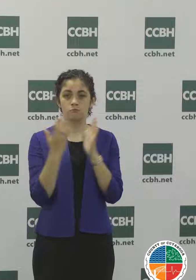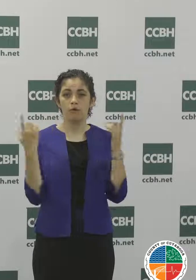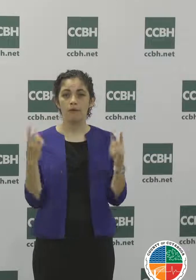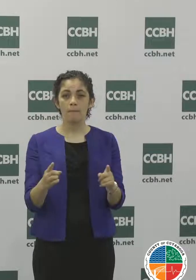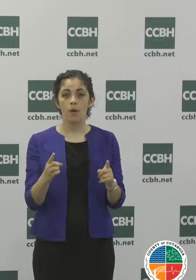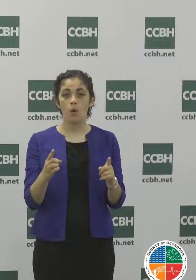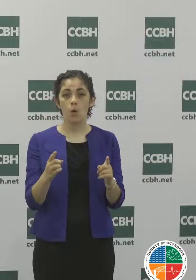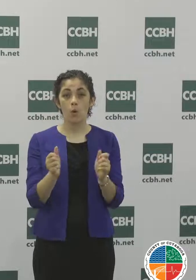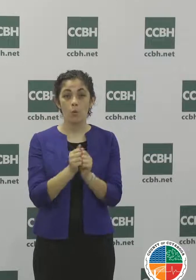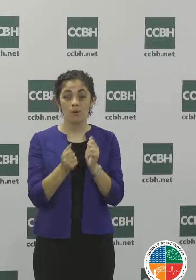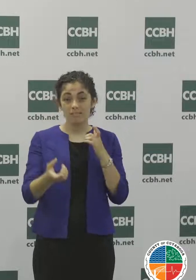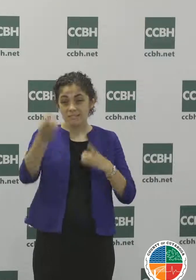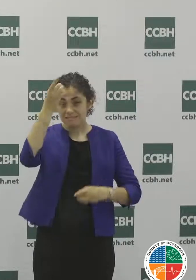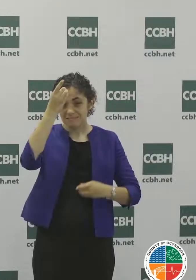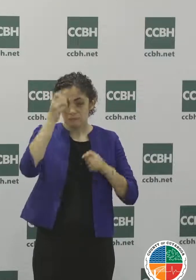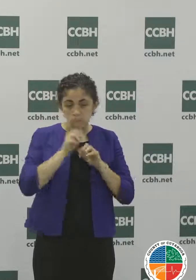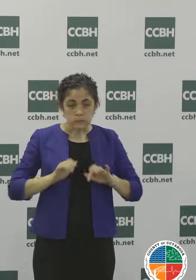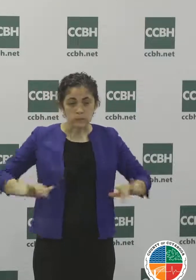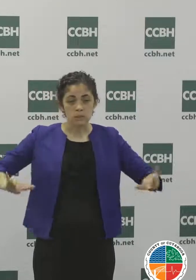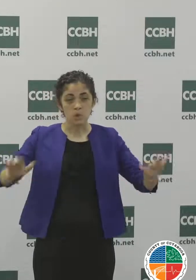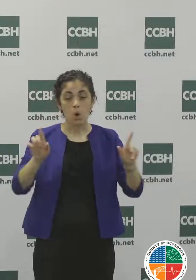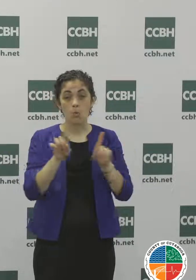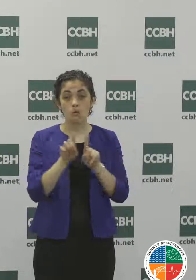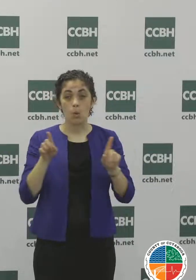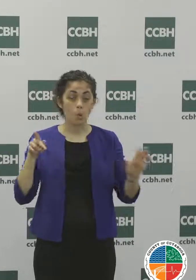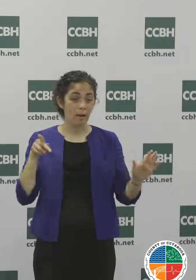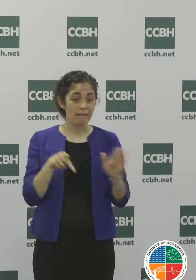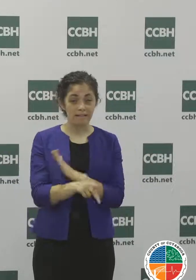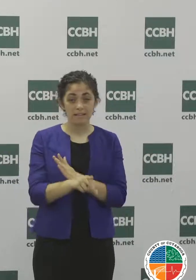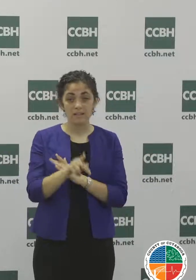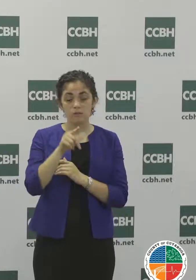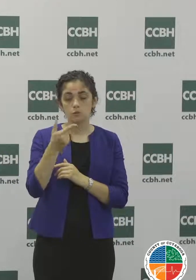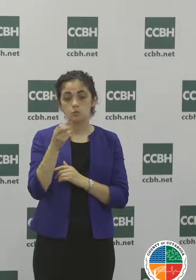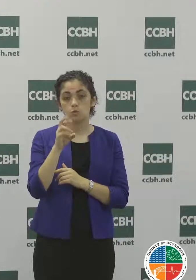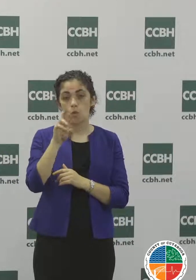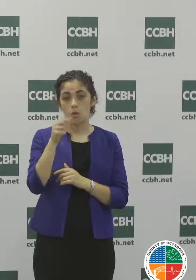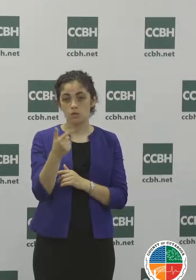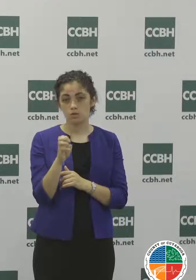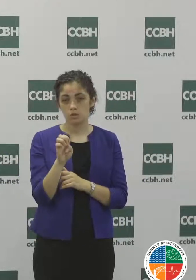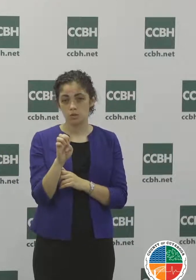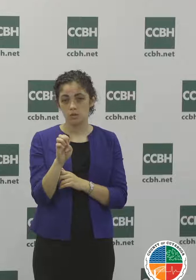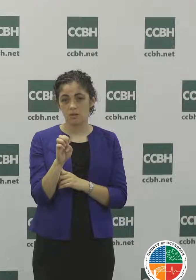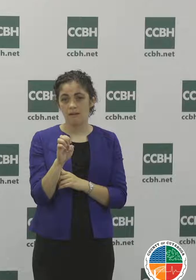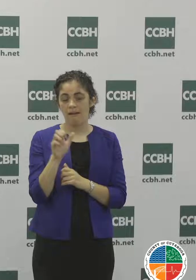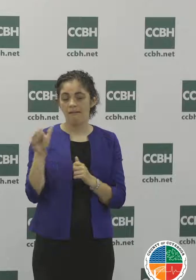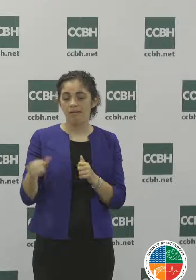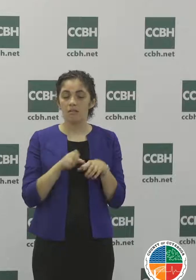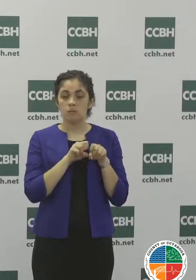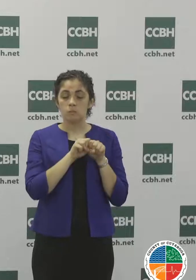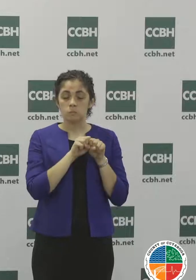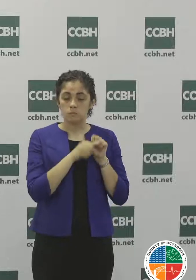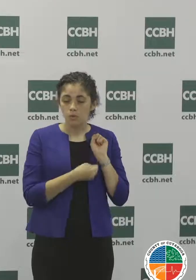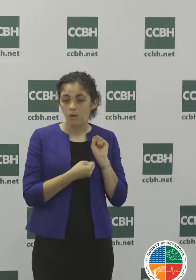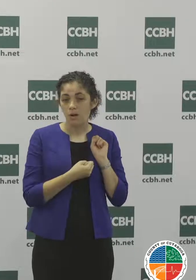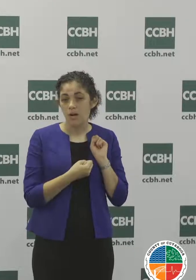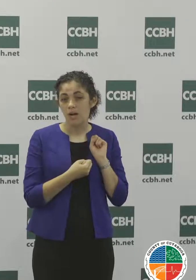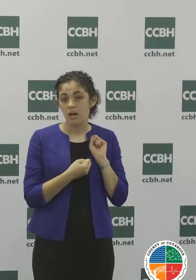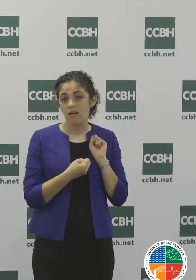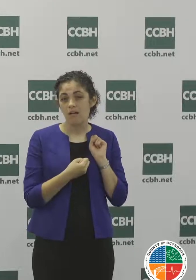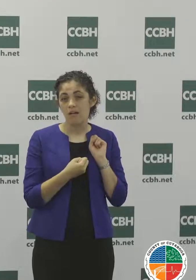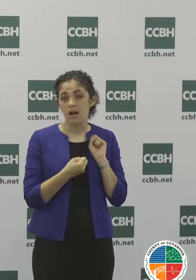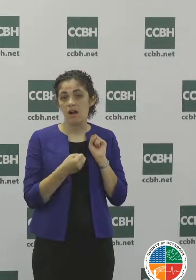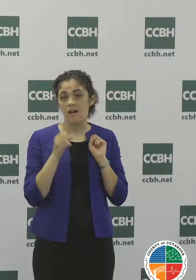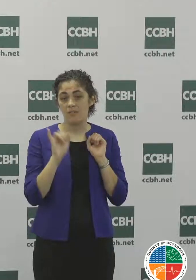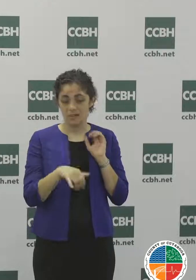international pandemic and the brutal killing of George Floyd, yet another heartbreaking demonstration of the